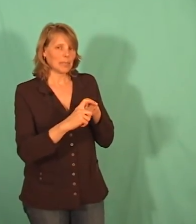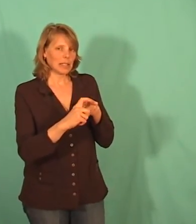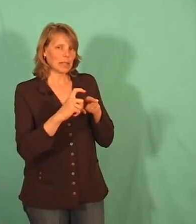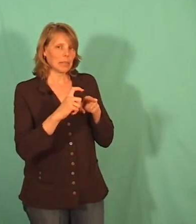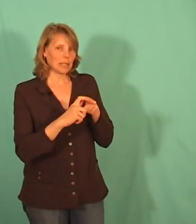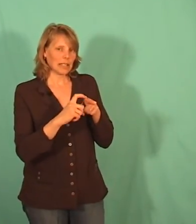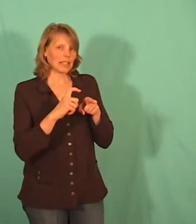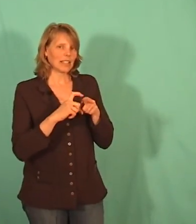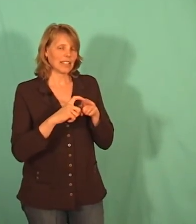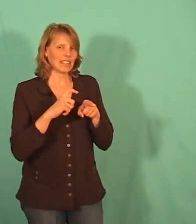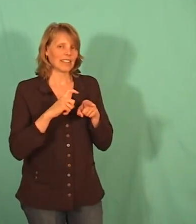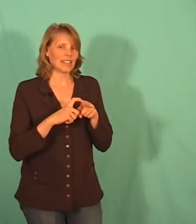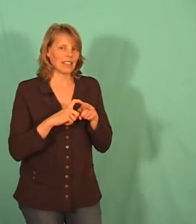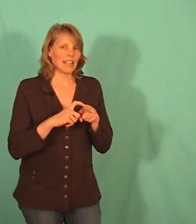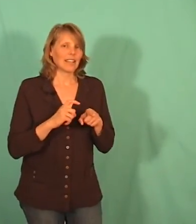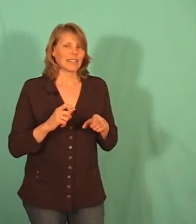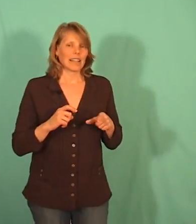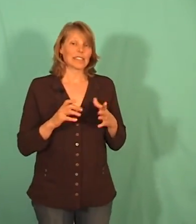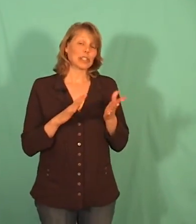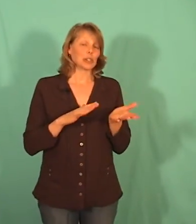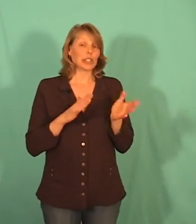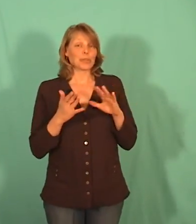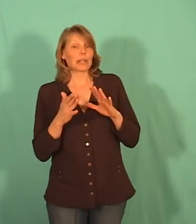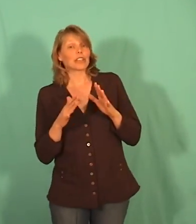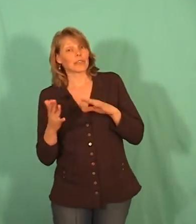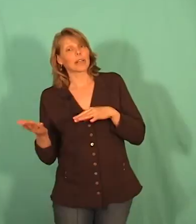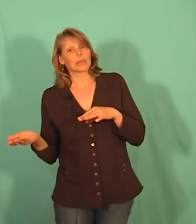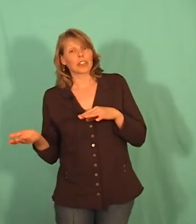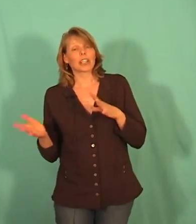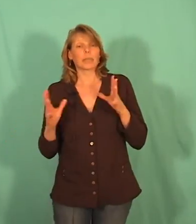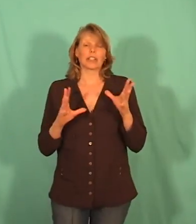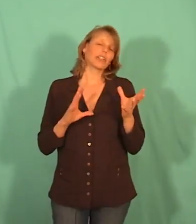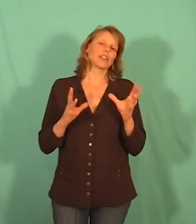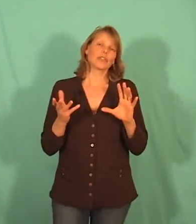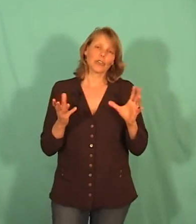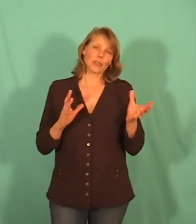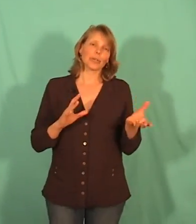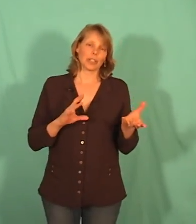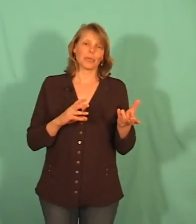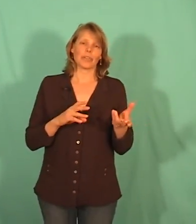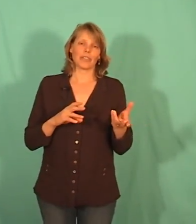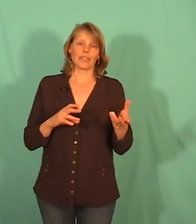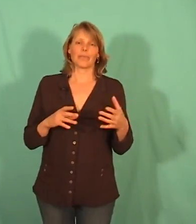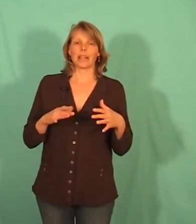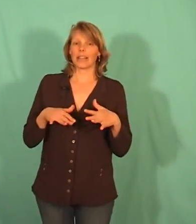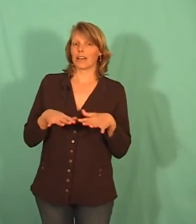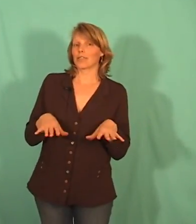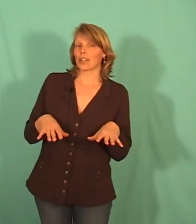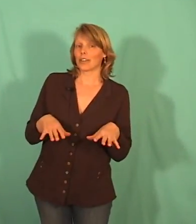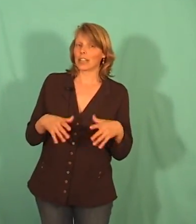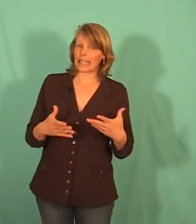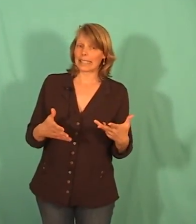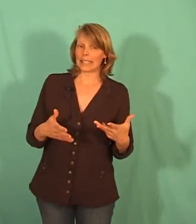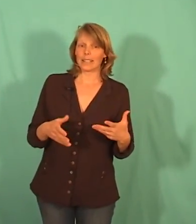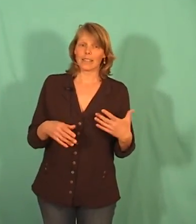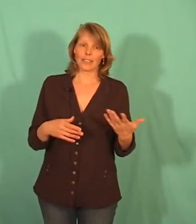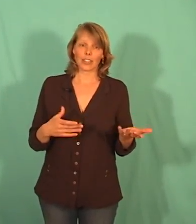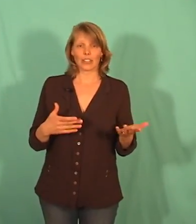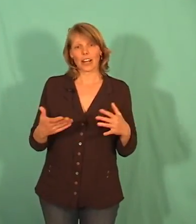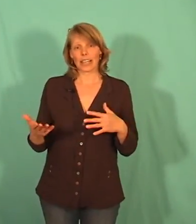bean, bean. Now it's cute because Melly rhymes with jelly, but you can also do it. We did it with my other daughter, Casey. She's not a Casey